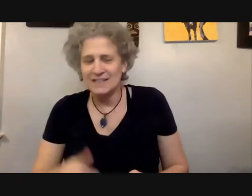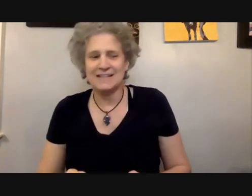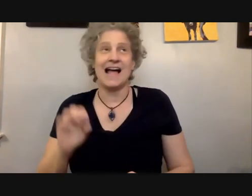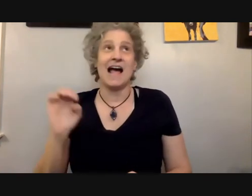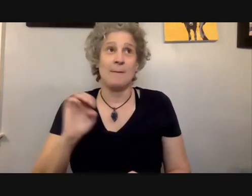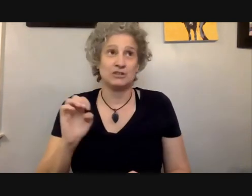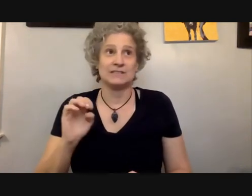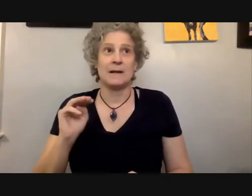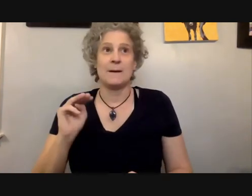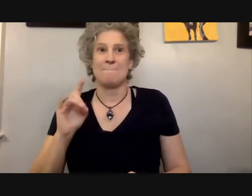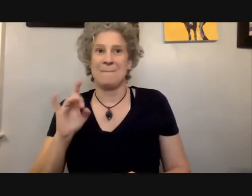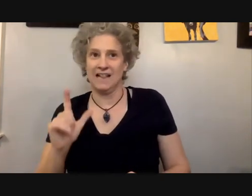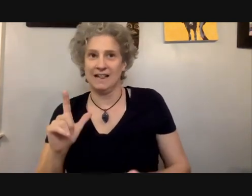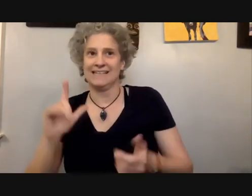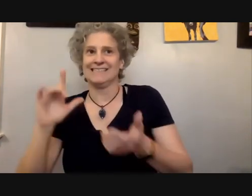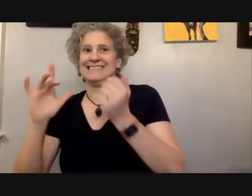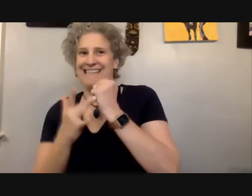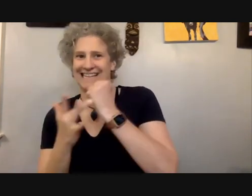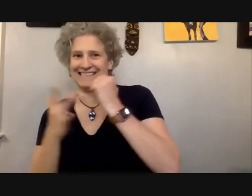Thank you, emergency medical technician.